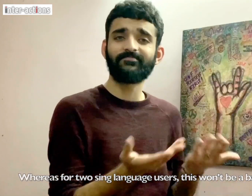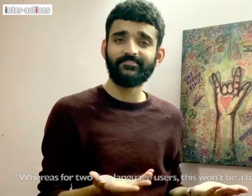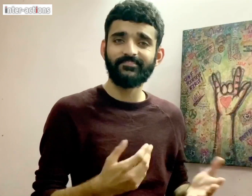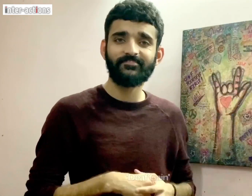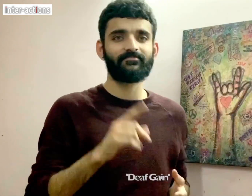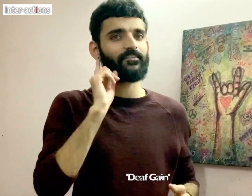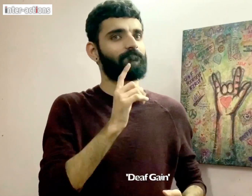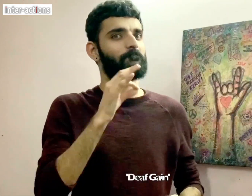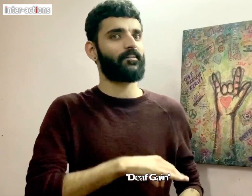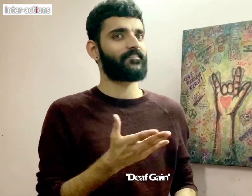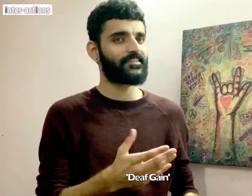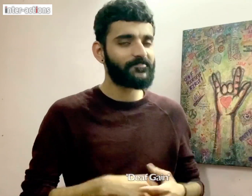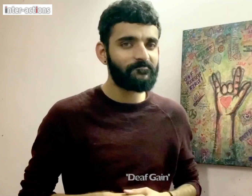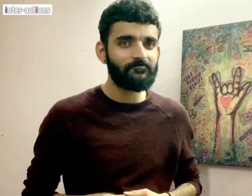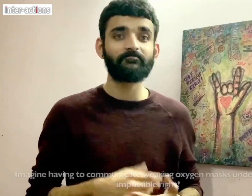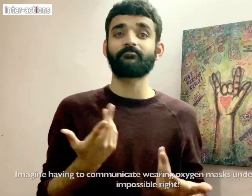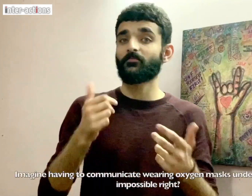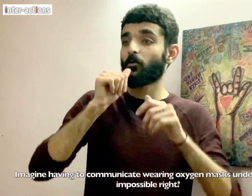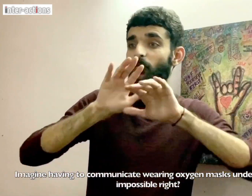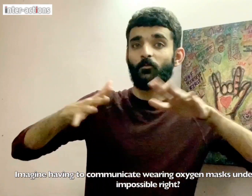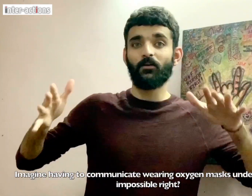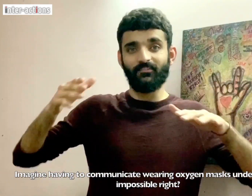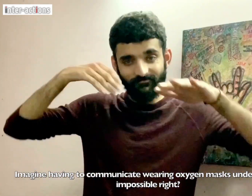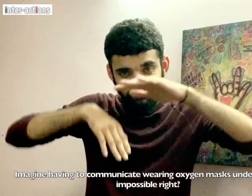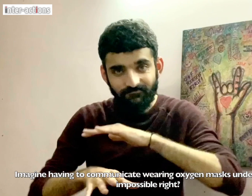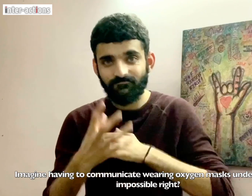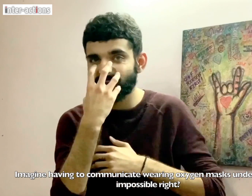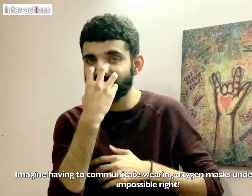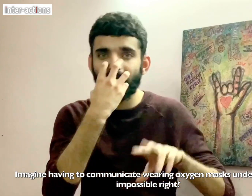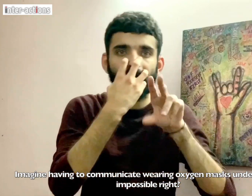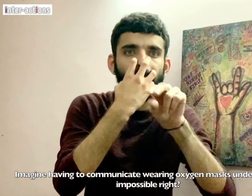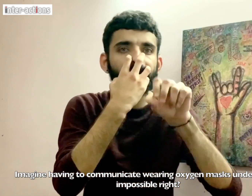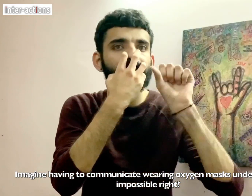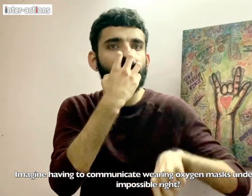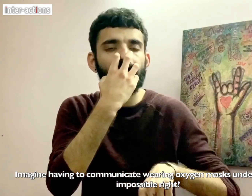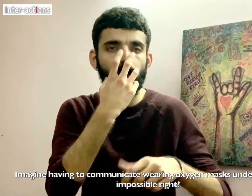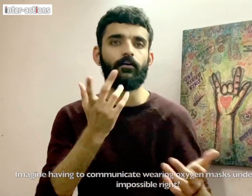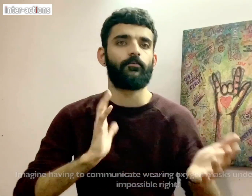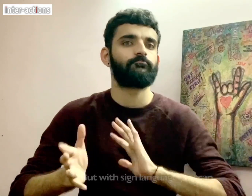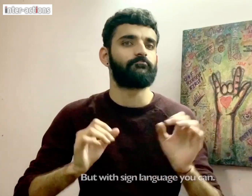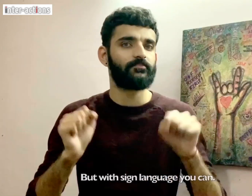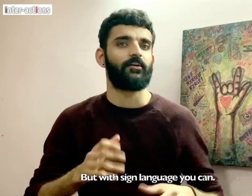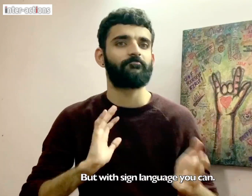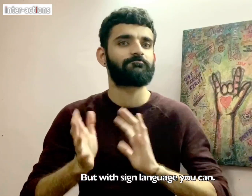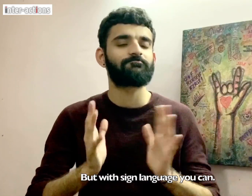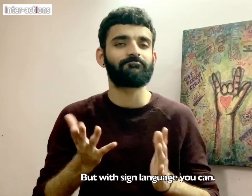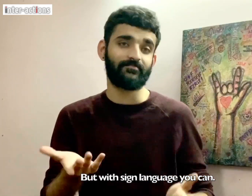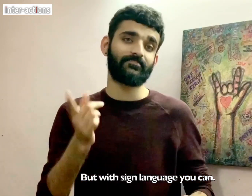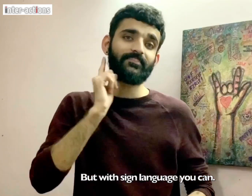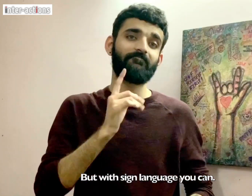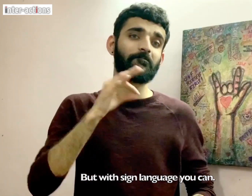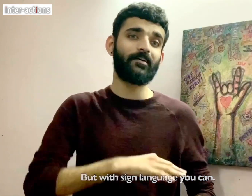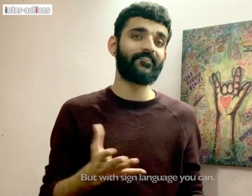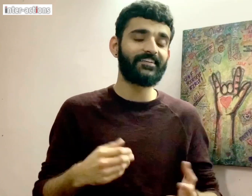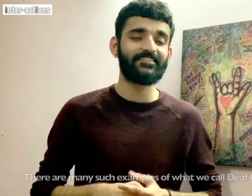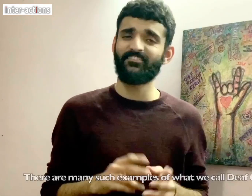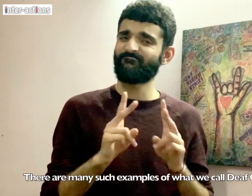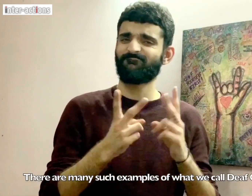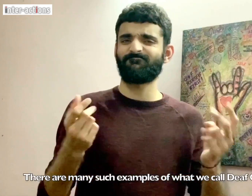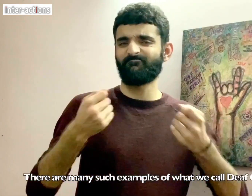Deaf gain. Imagine having to communicate wearing oxygen masks underwater. Impossible, right? But with sign language, you can. There are so many examples of what